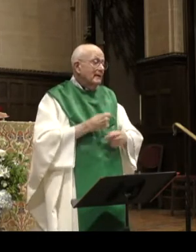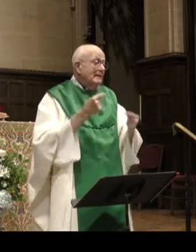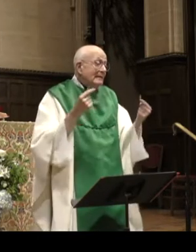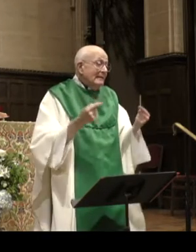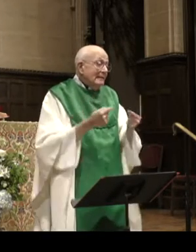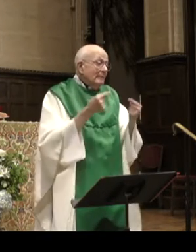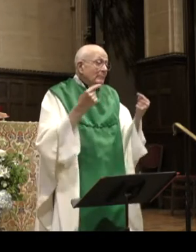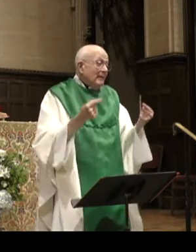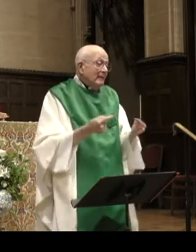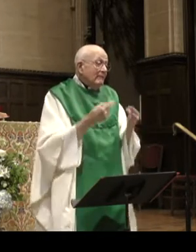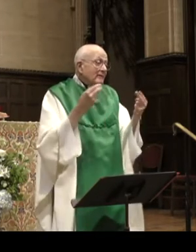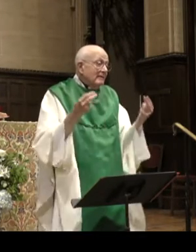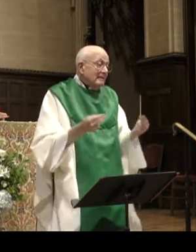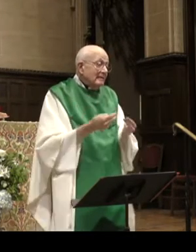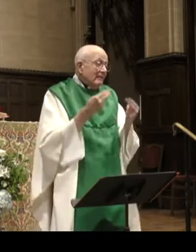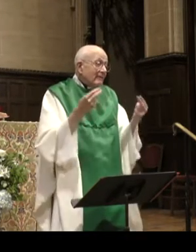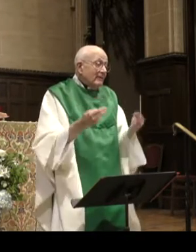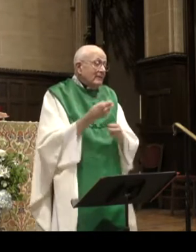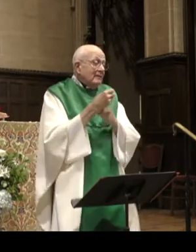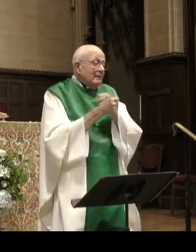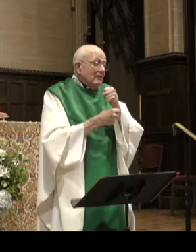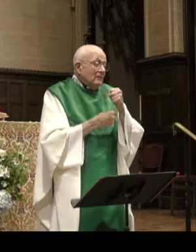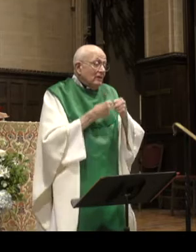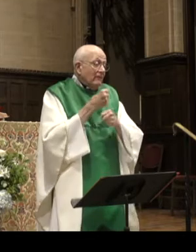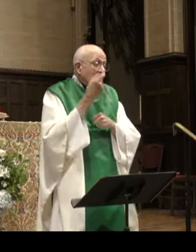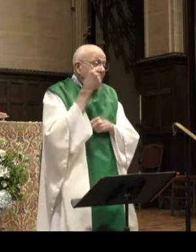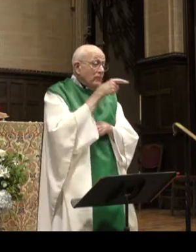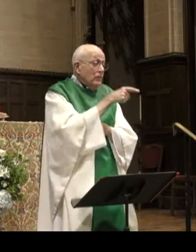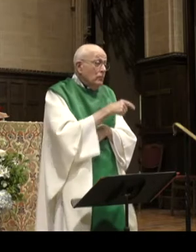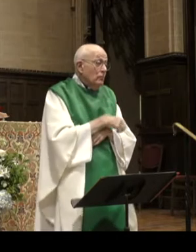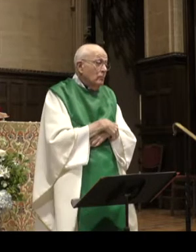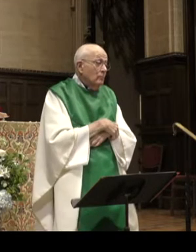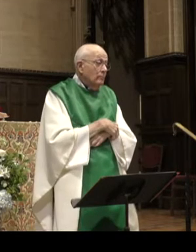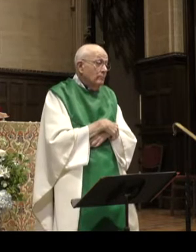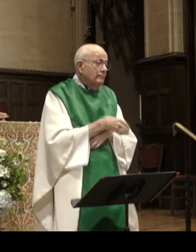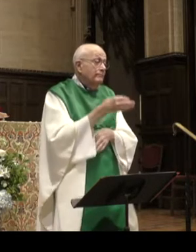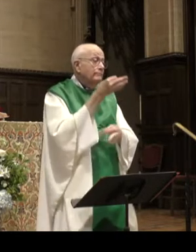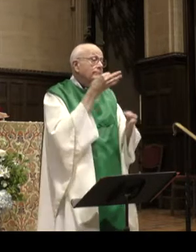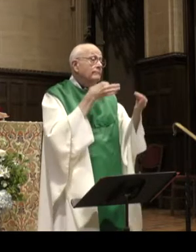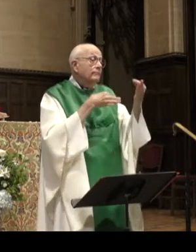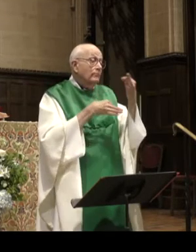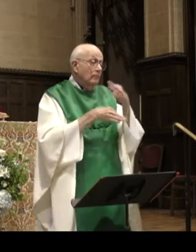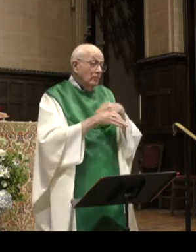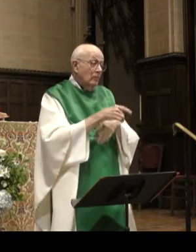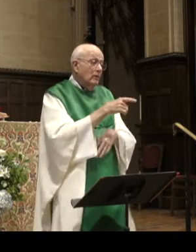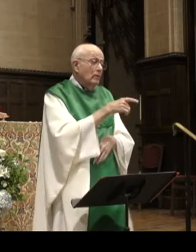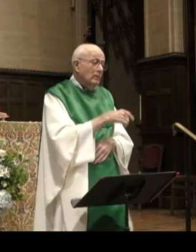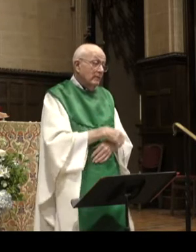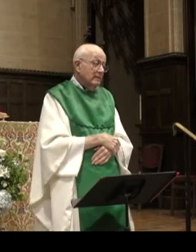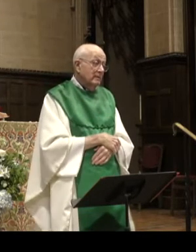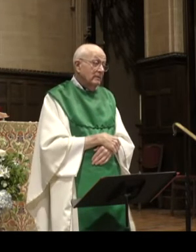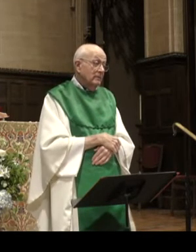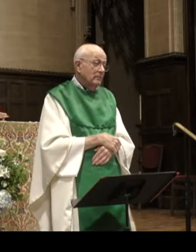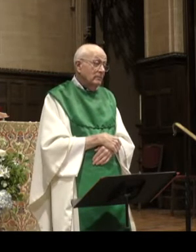body in pain, suffering for you. He's replacing